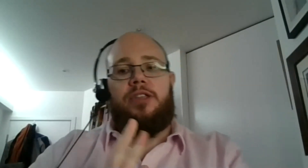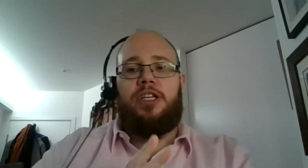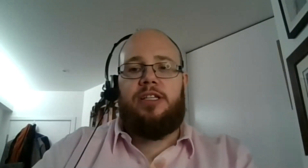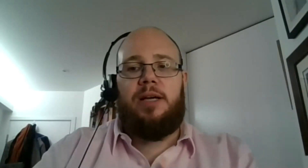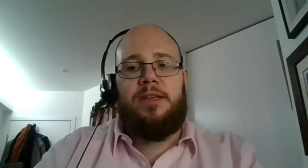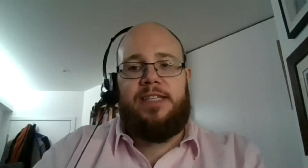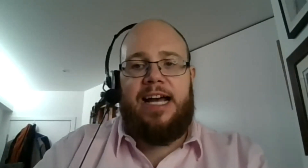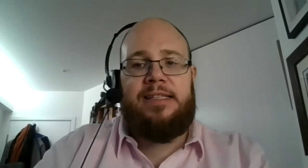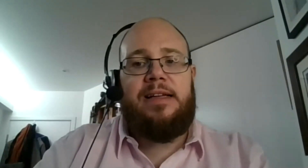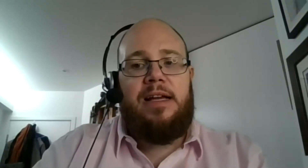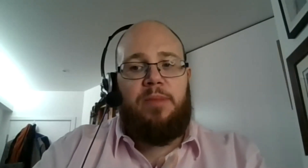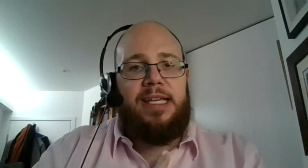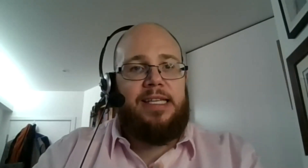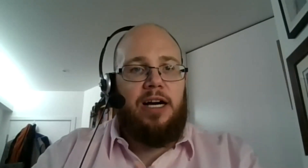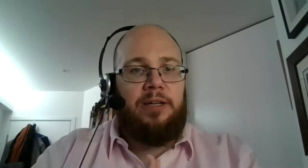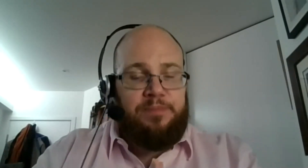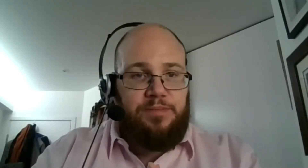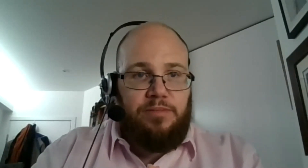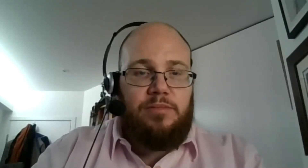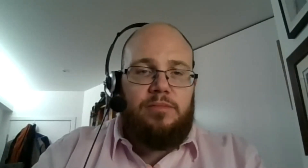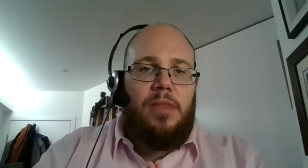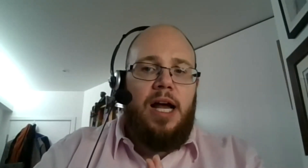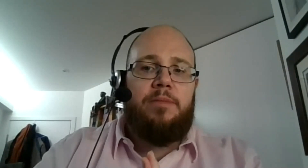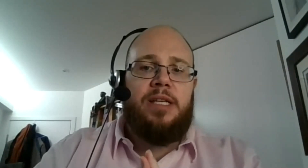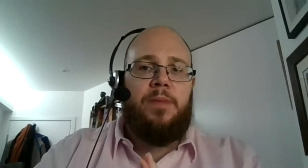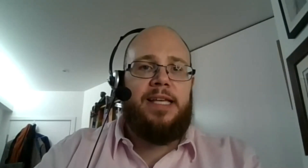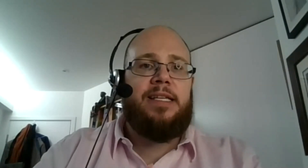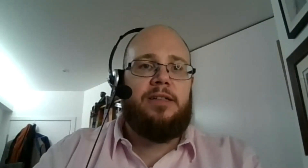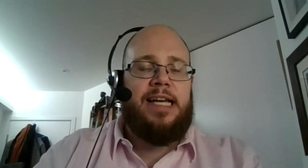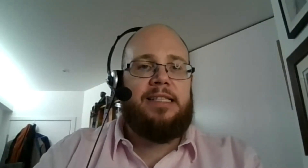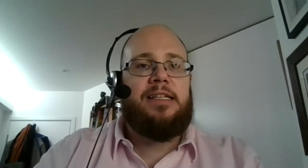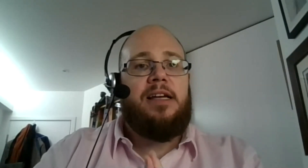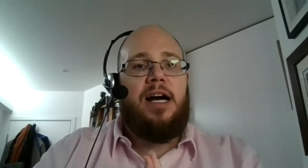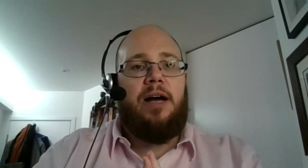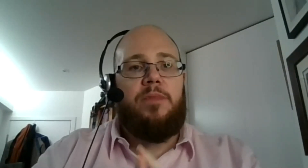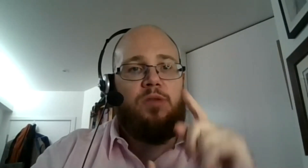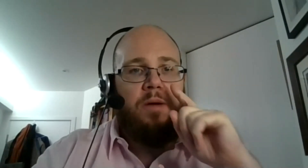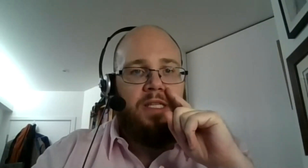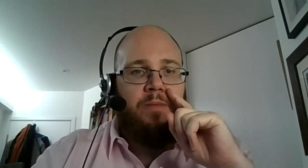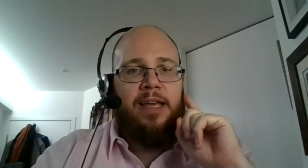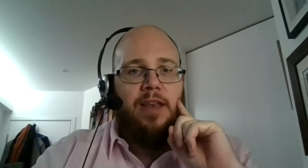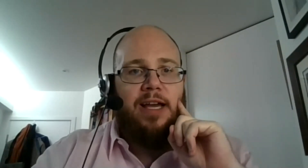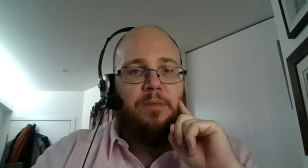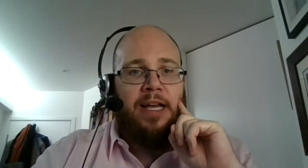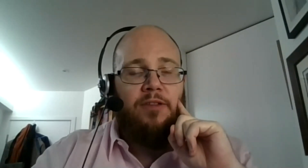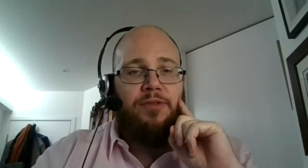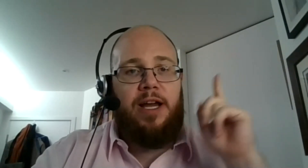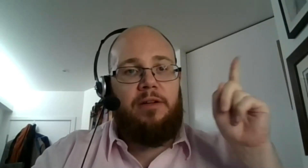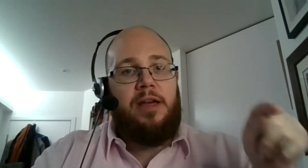2 types of tests, PCR. So PCR test, swab to the back of your nose, back of your throat,